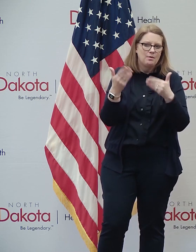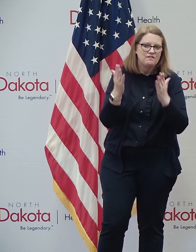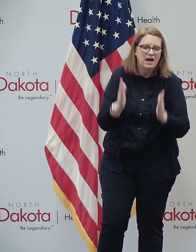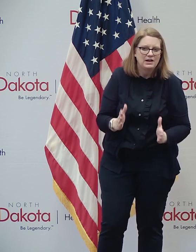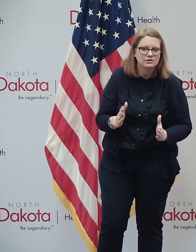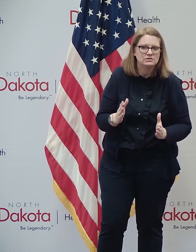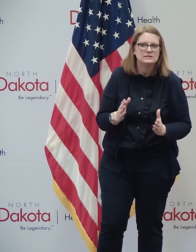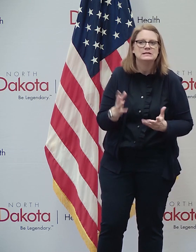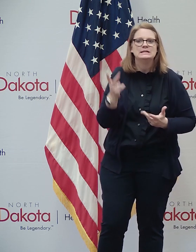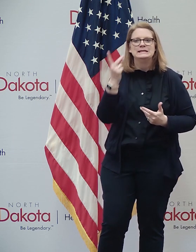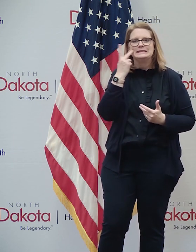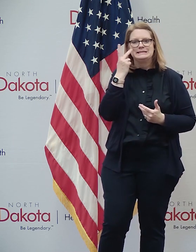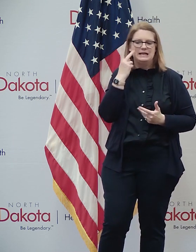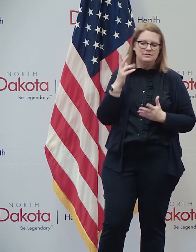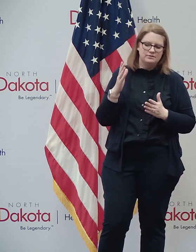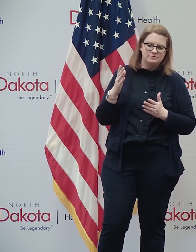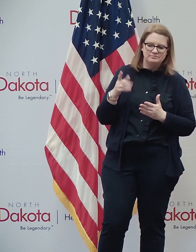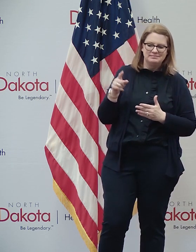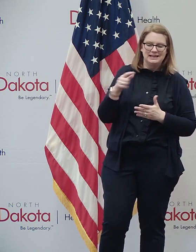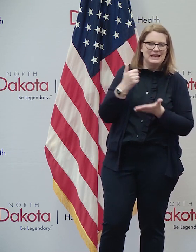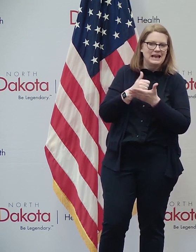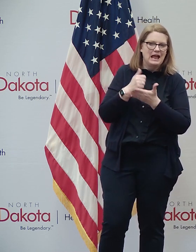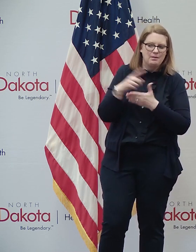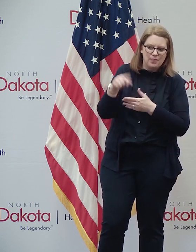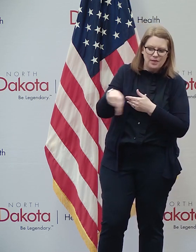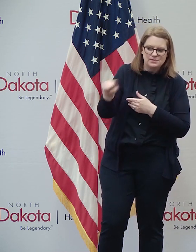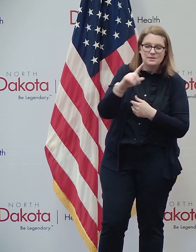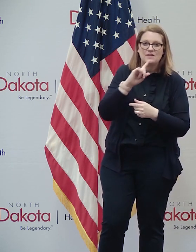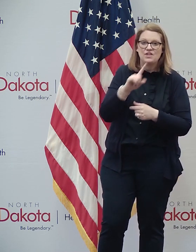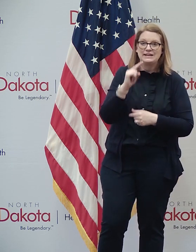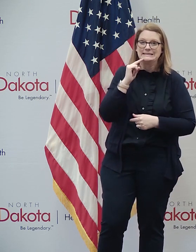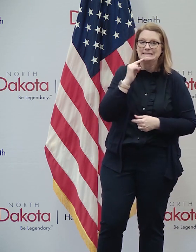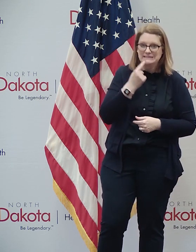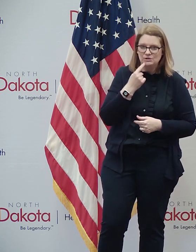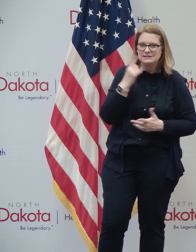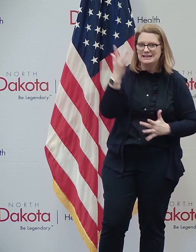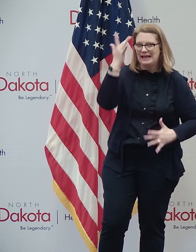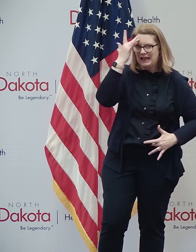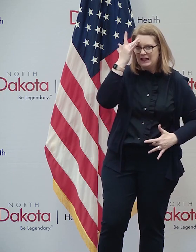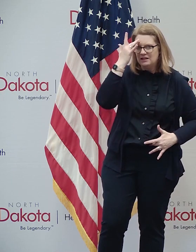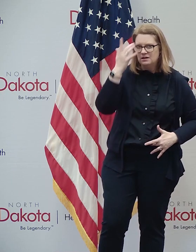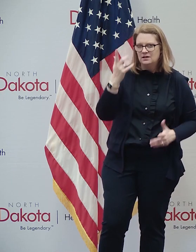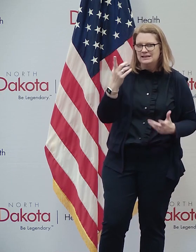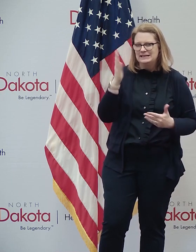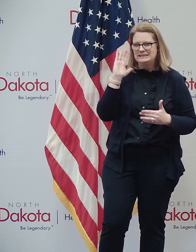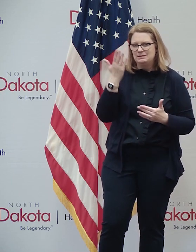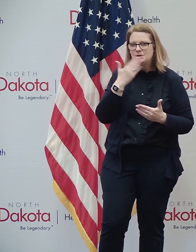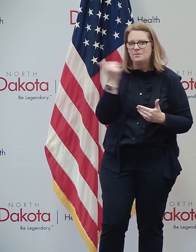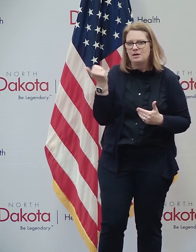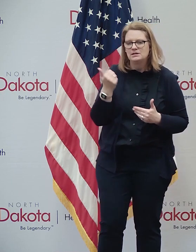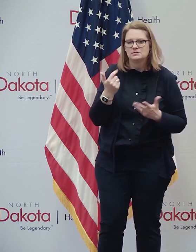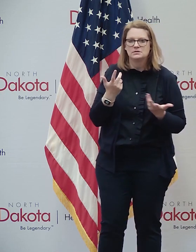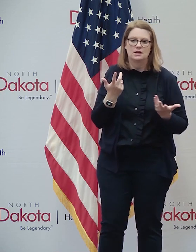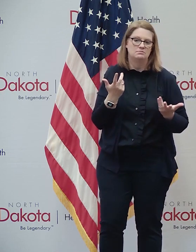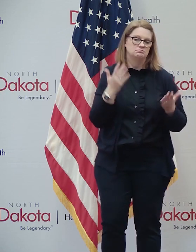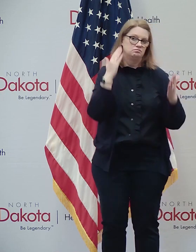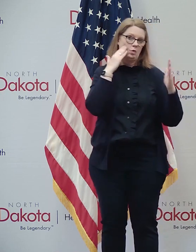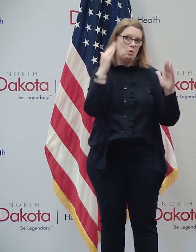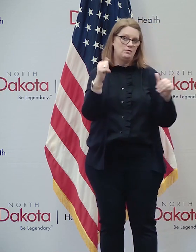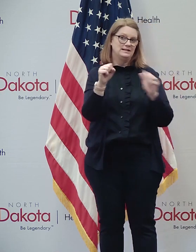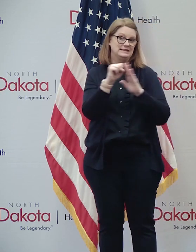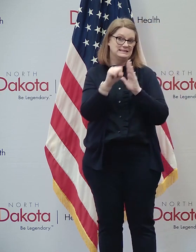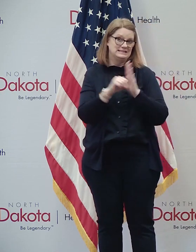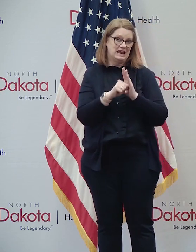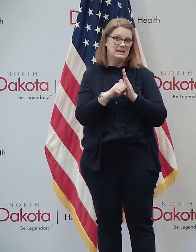more shipments coming, but in the first shipment, we've got enough to be able to treat 50 patients, that I would think that would